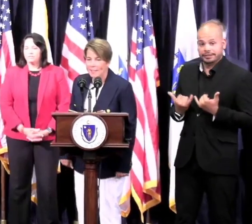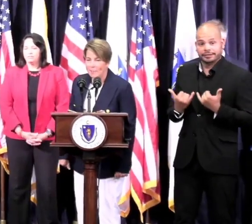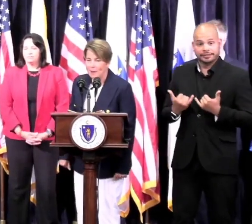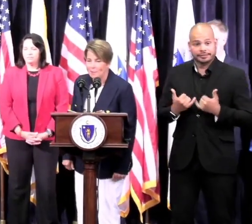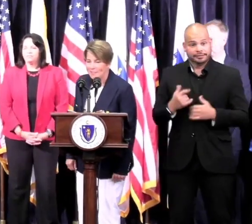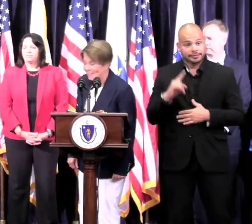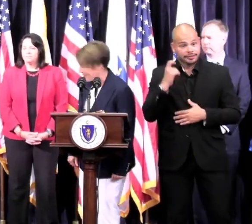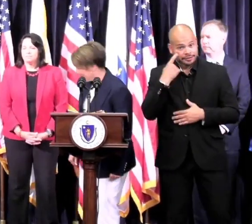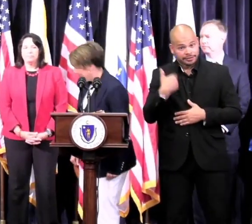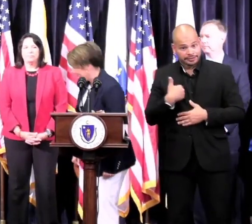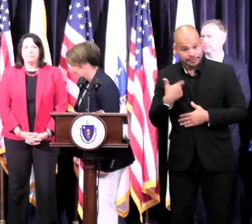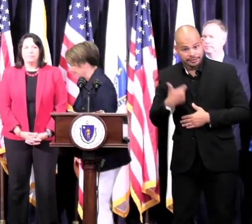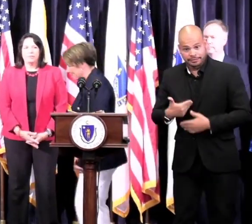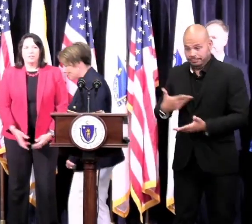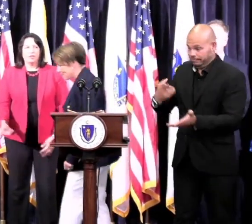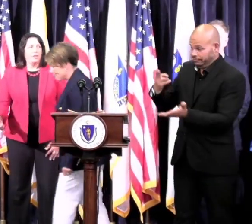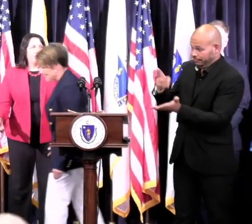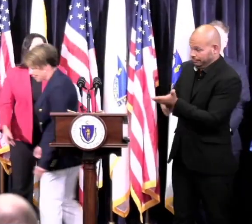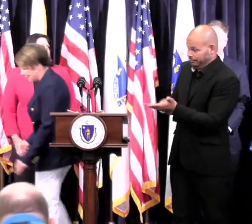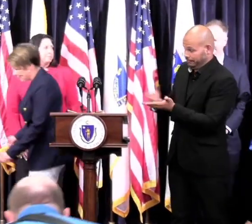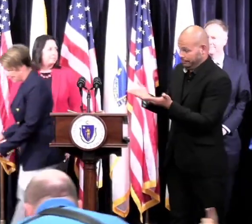signing today's Proclamation